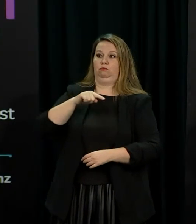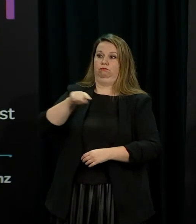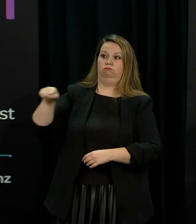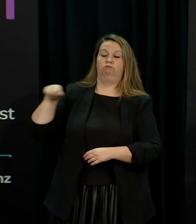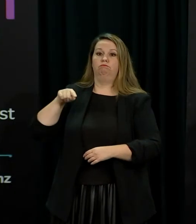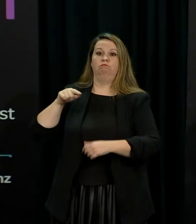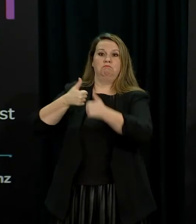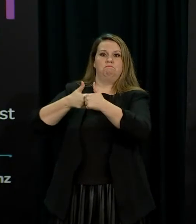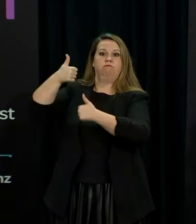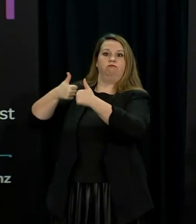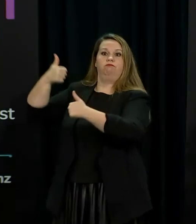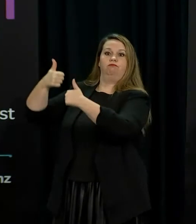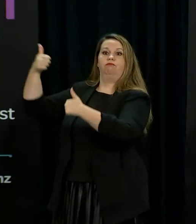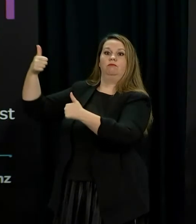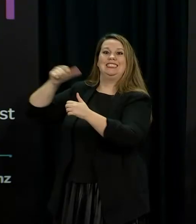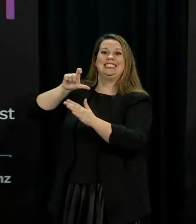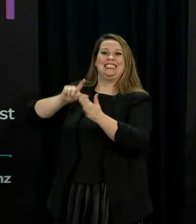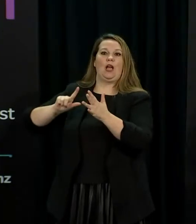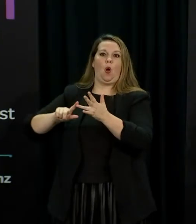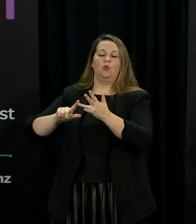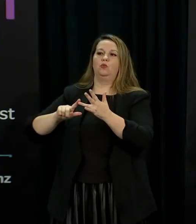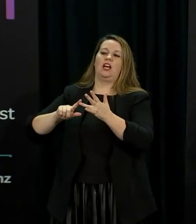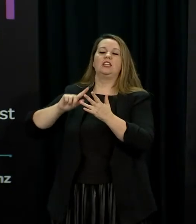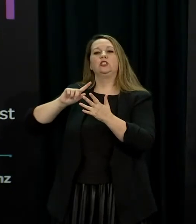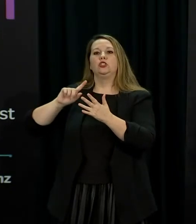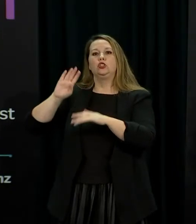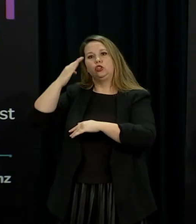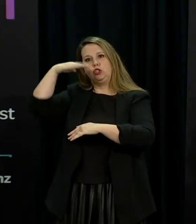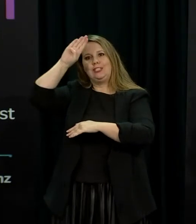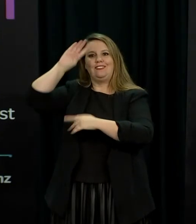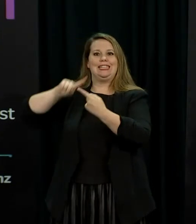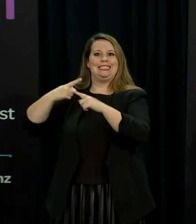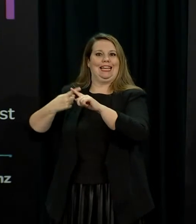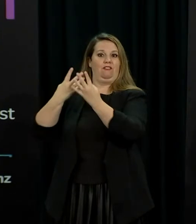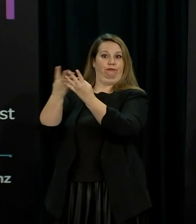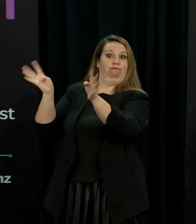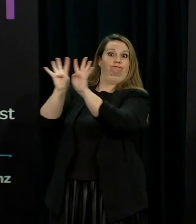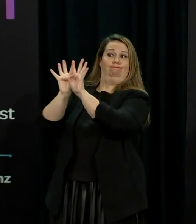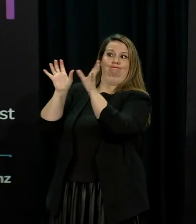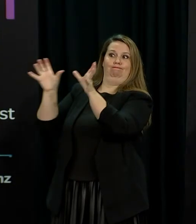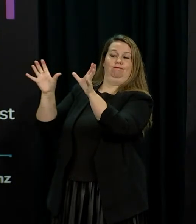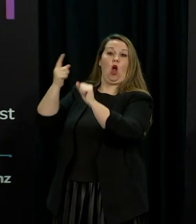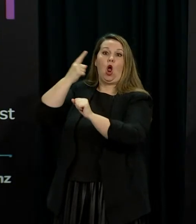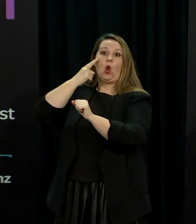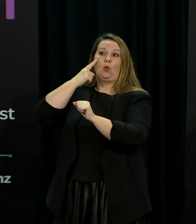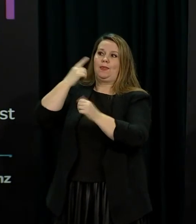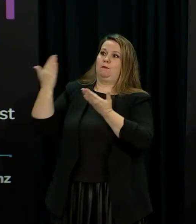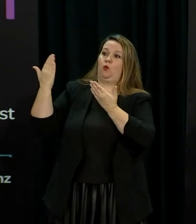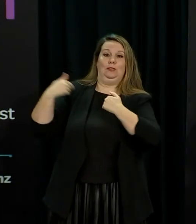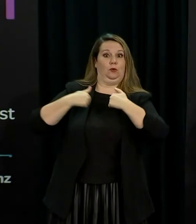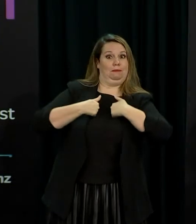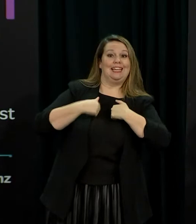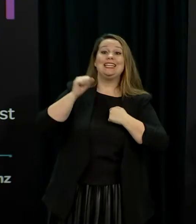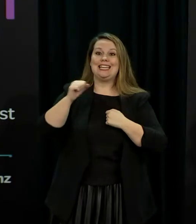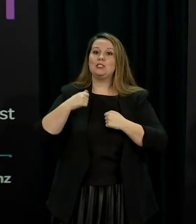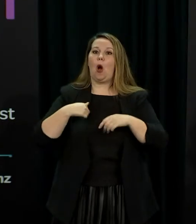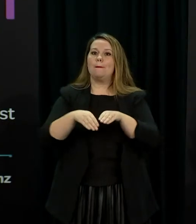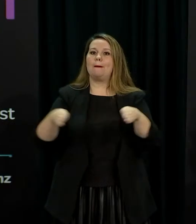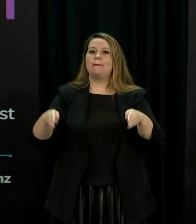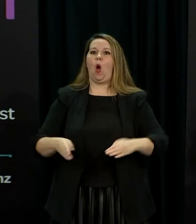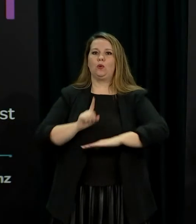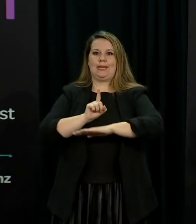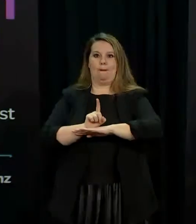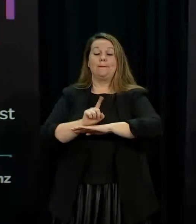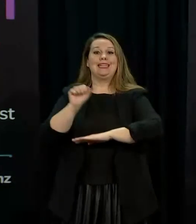a standard we set for ourselves now. So whilst I might be the one up here at the at the podium, I'm by no means the most